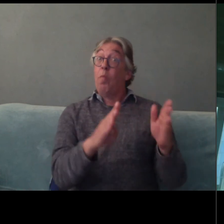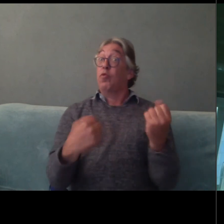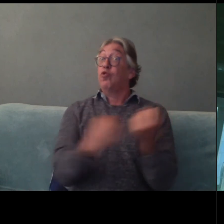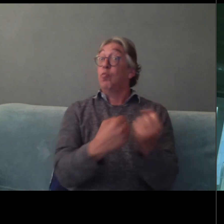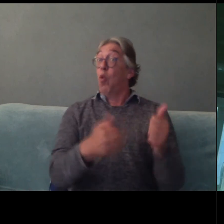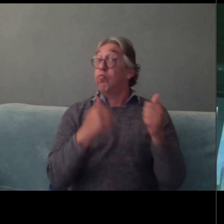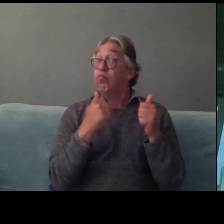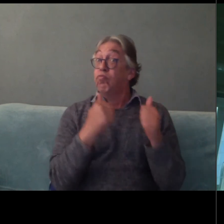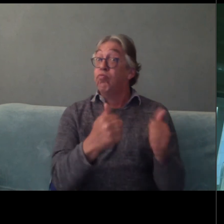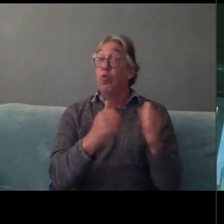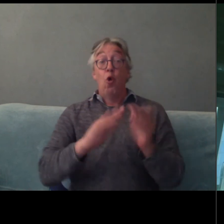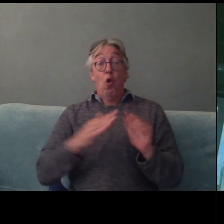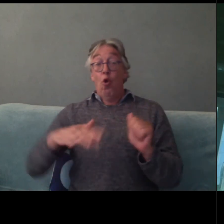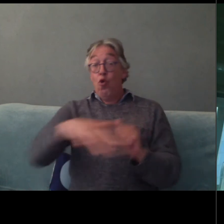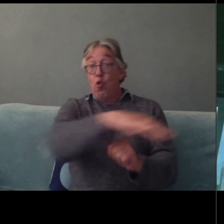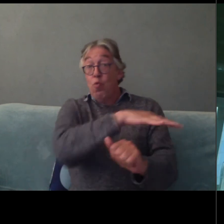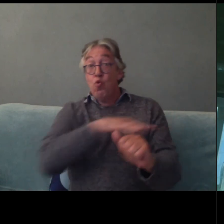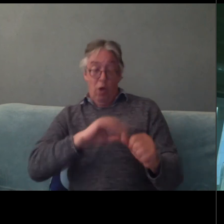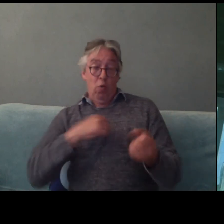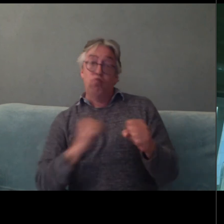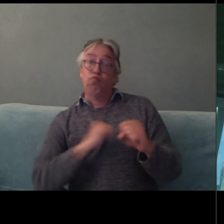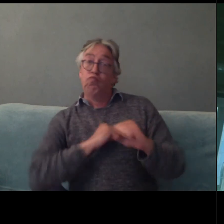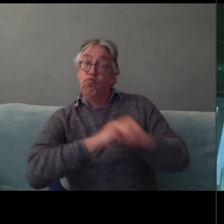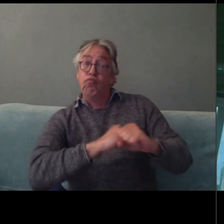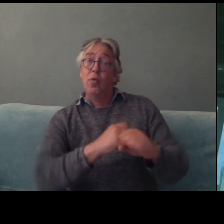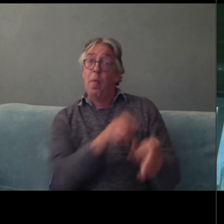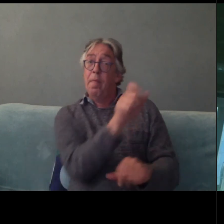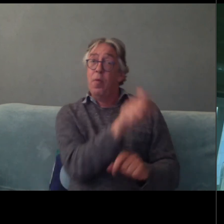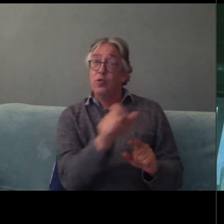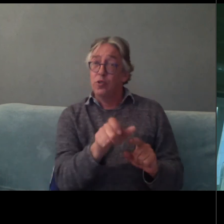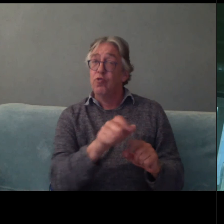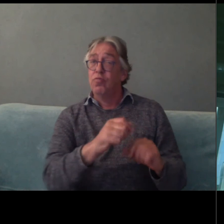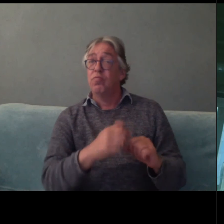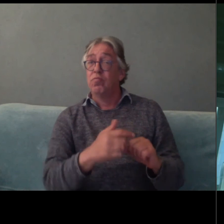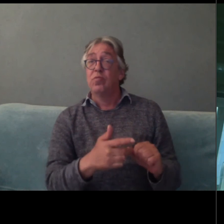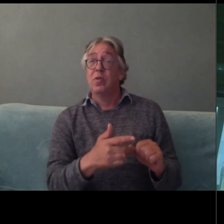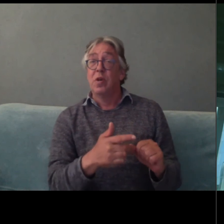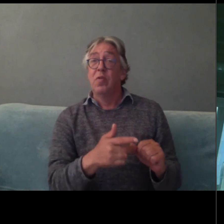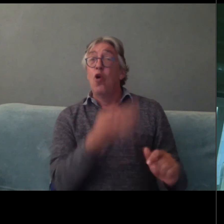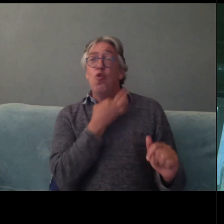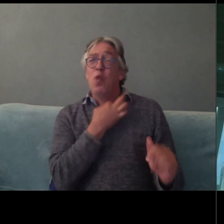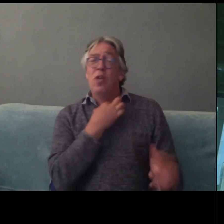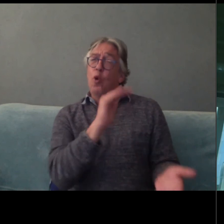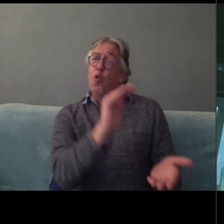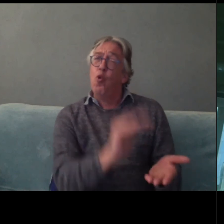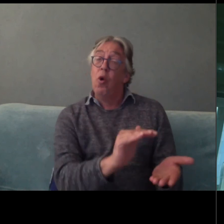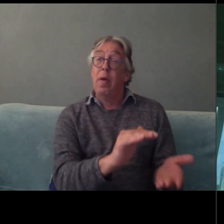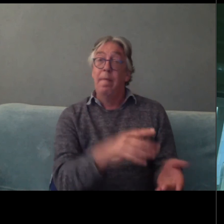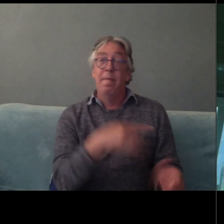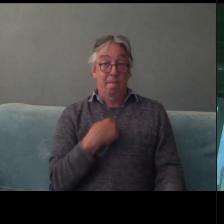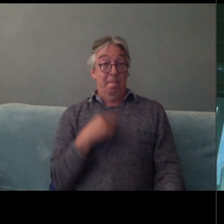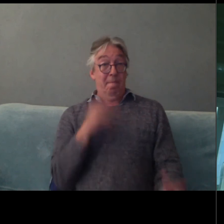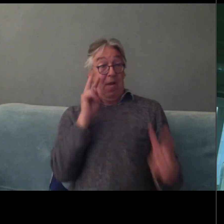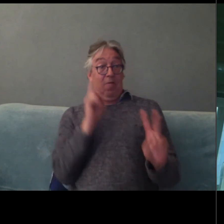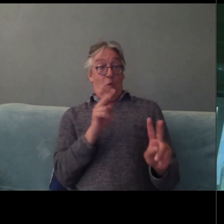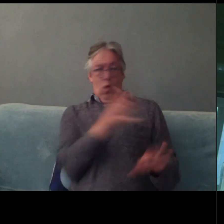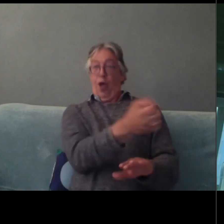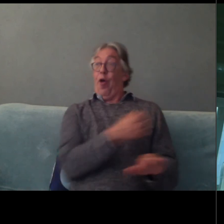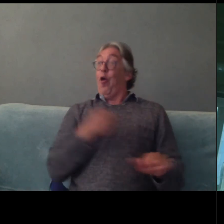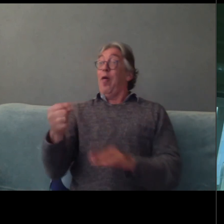live protect this person from much risk. In my point of view, this is one of the